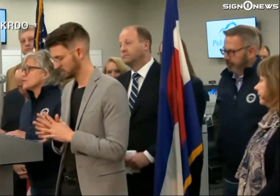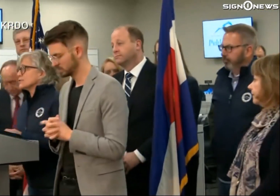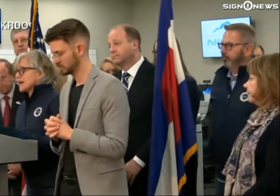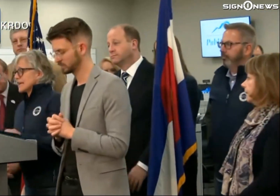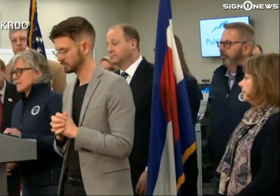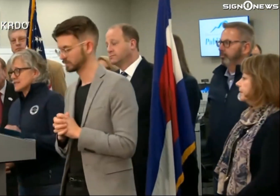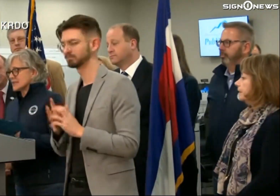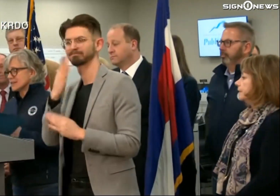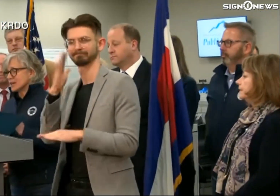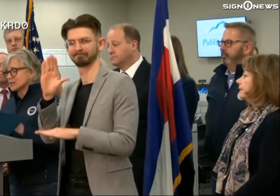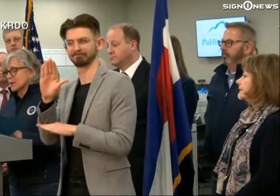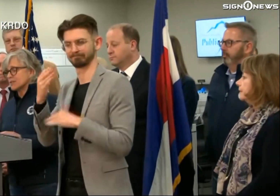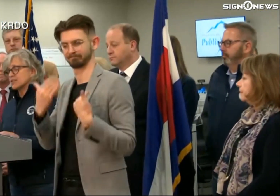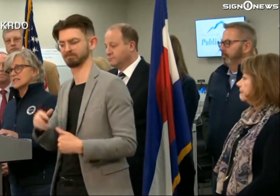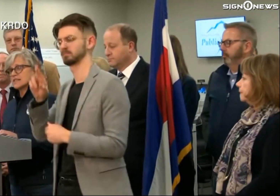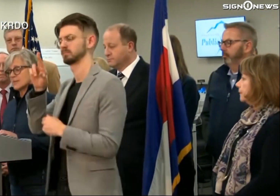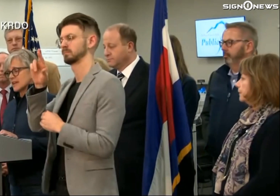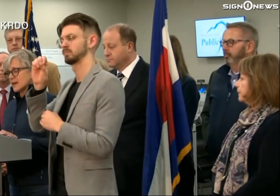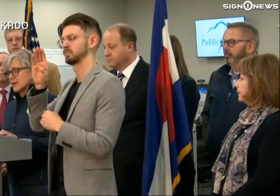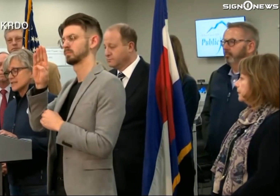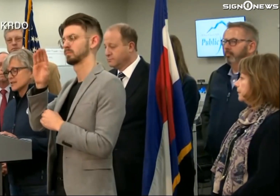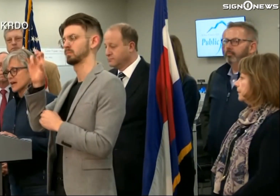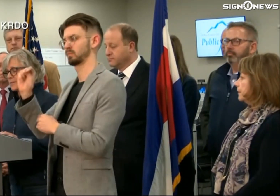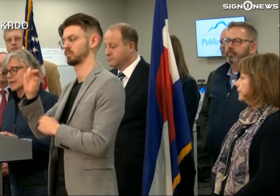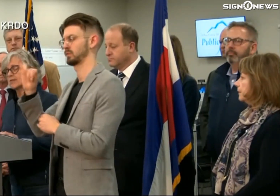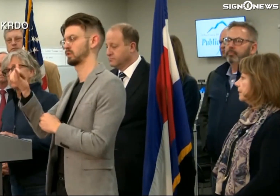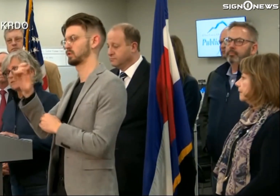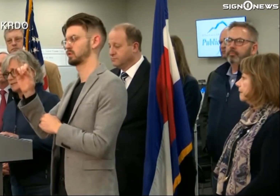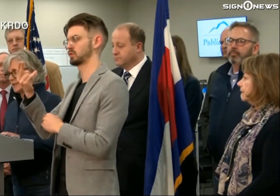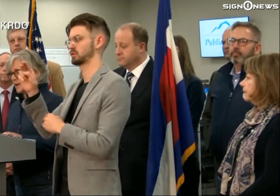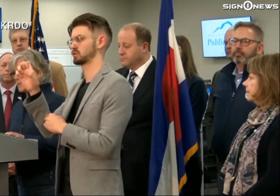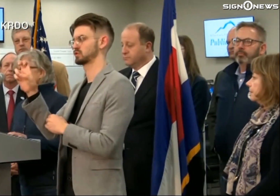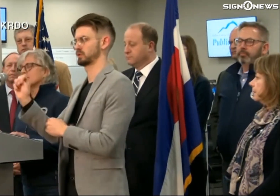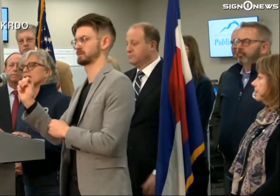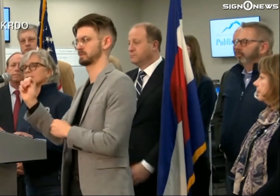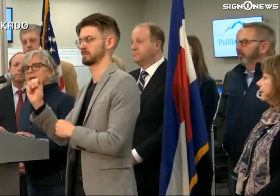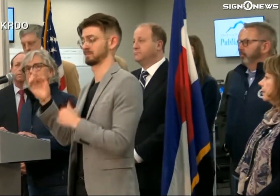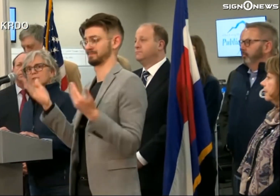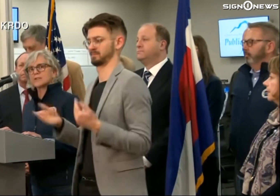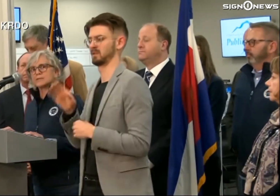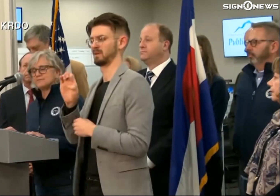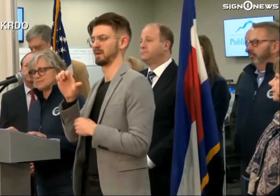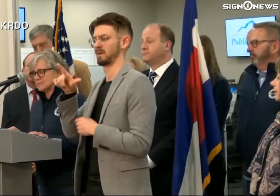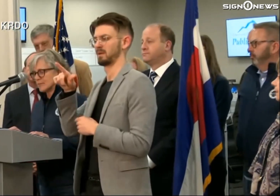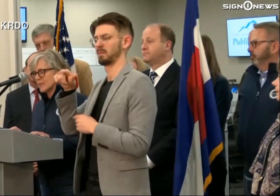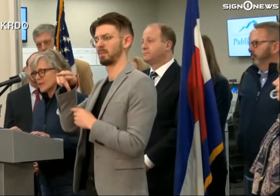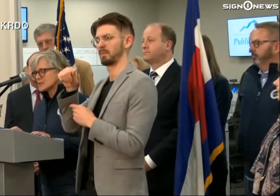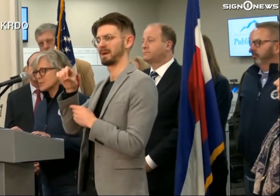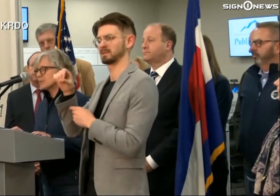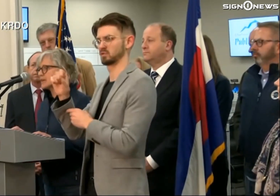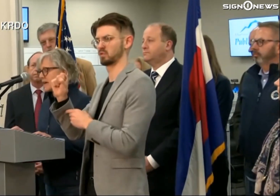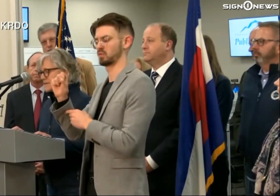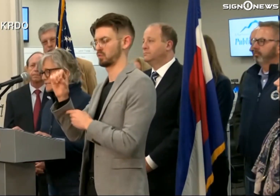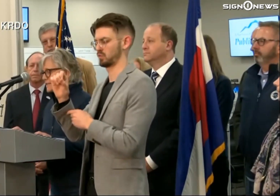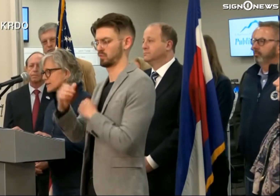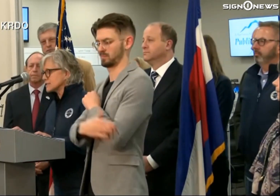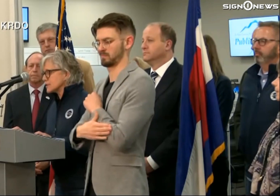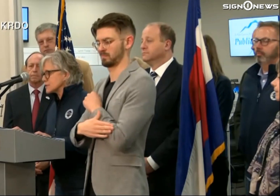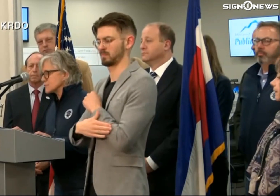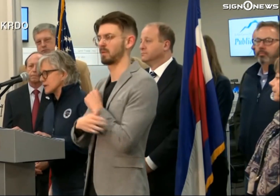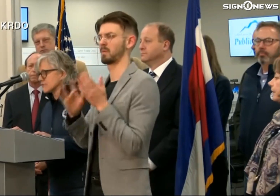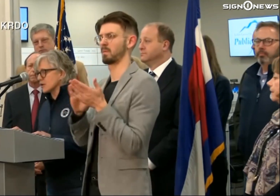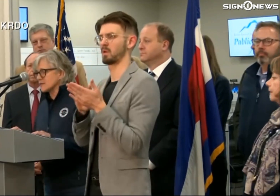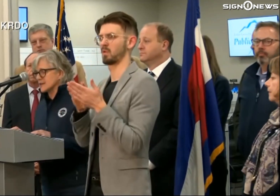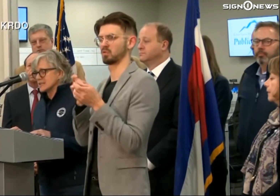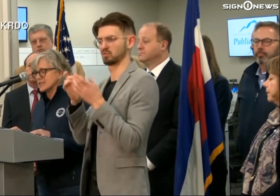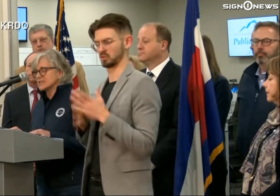Good afternoon. My name is Dr. Robin Johnson. I'm the El Paso County Public Health Medical Director. So we realize that the